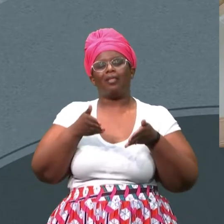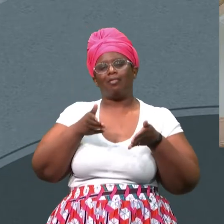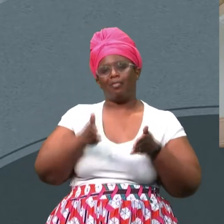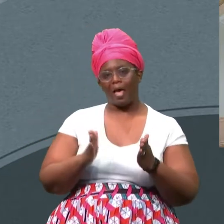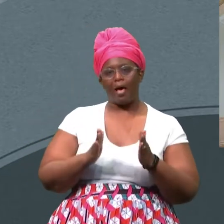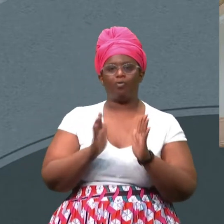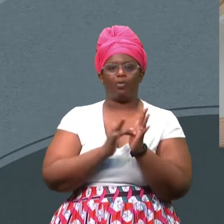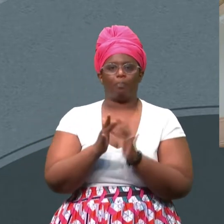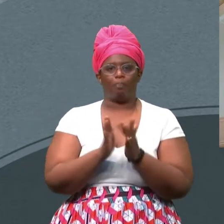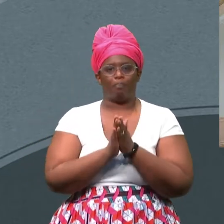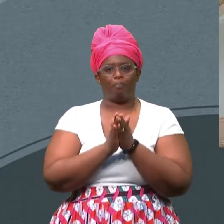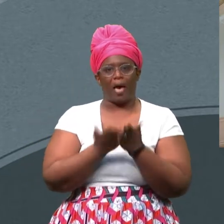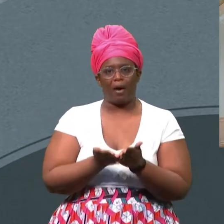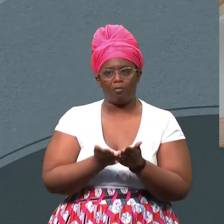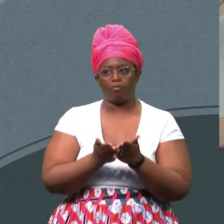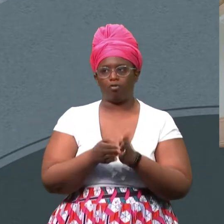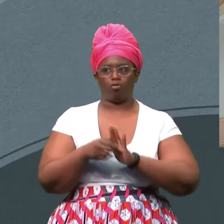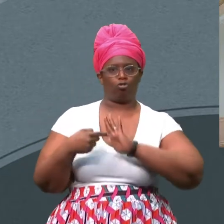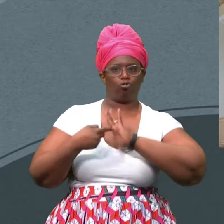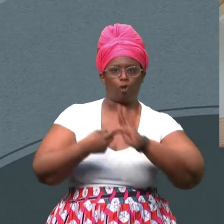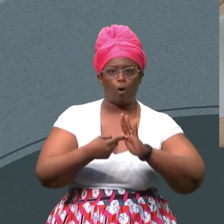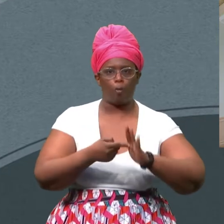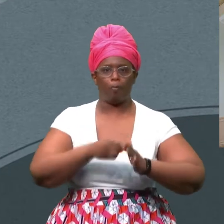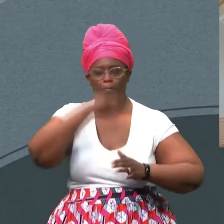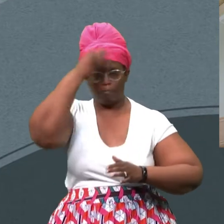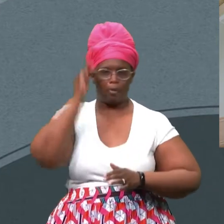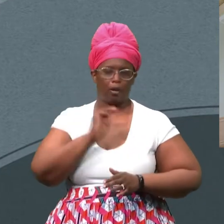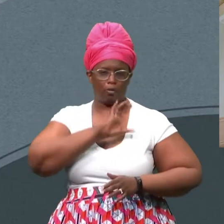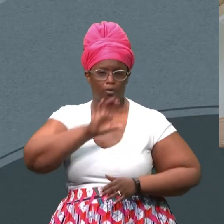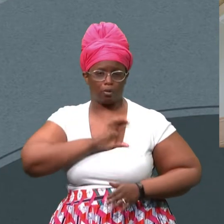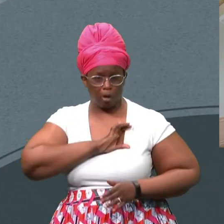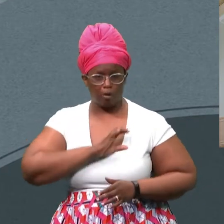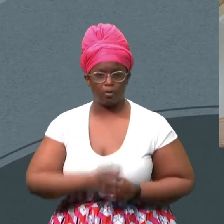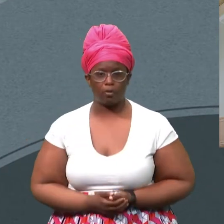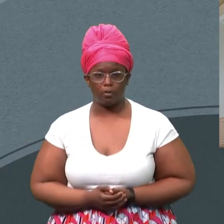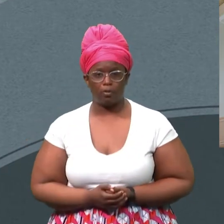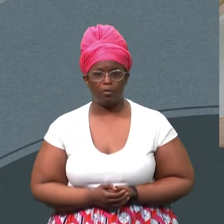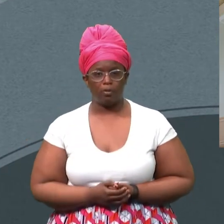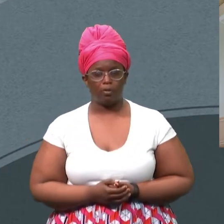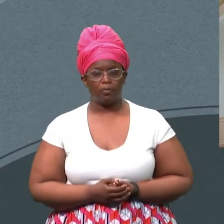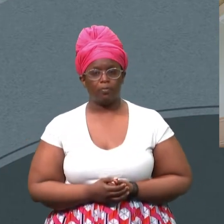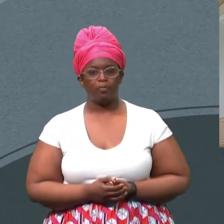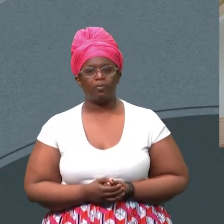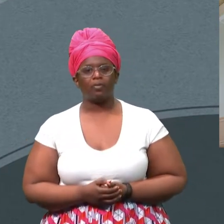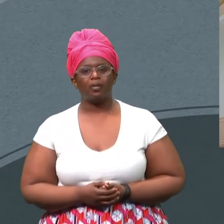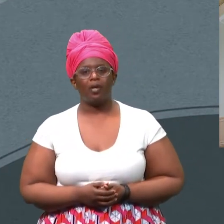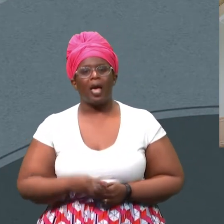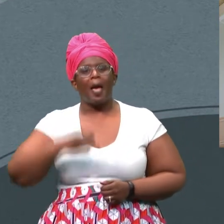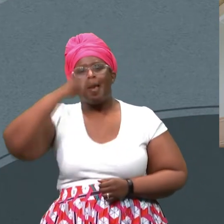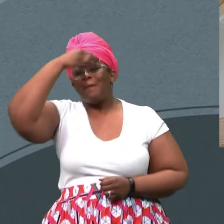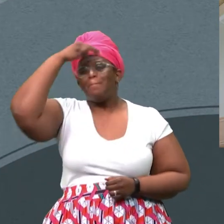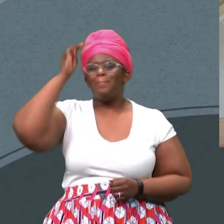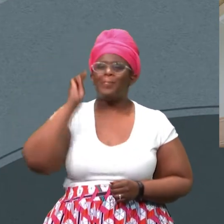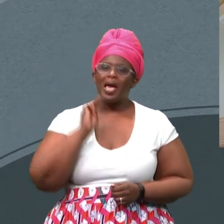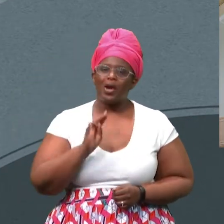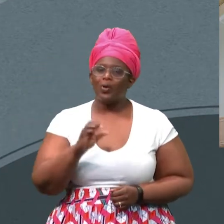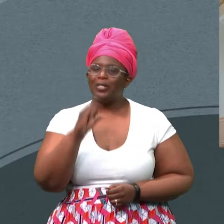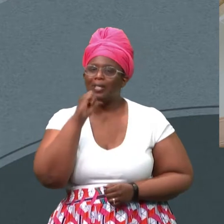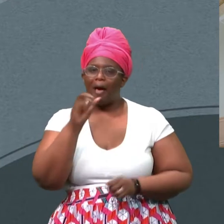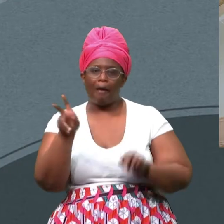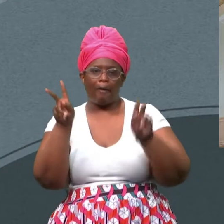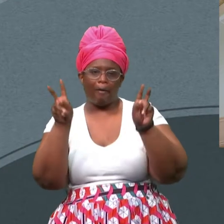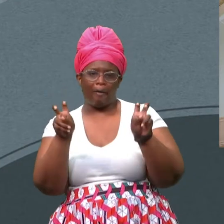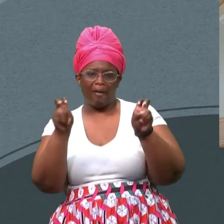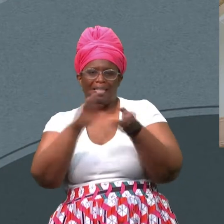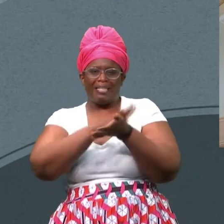themselves. The truth of the matter is, y'all, Mary was not some nice girl.